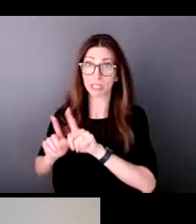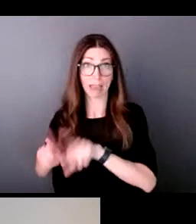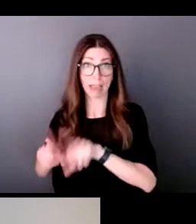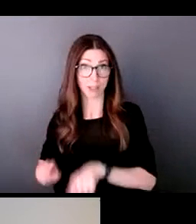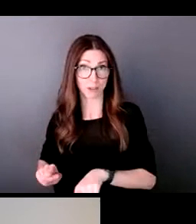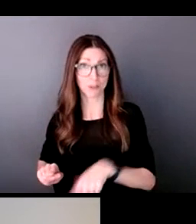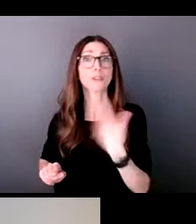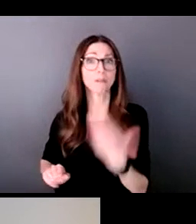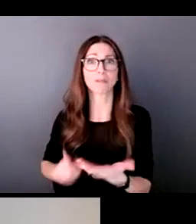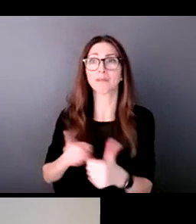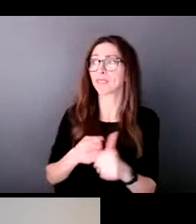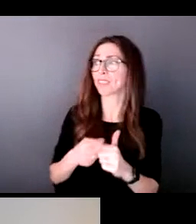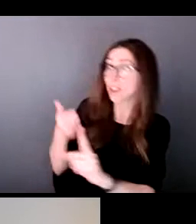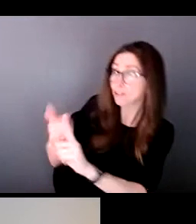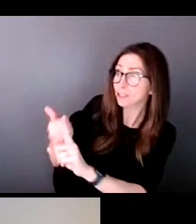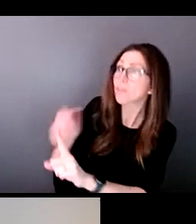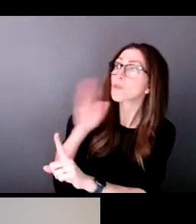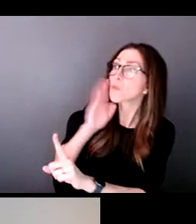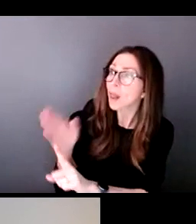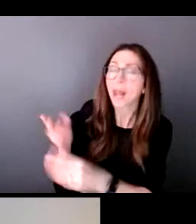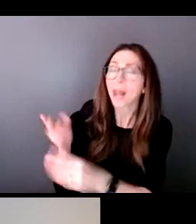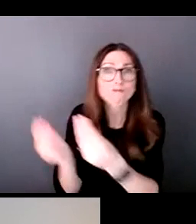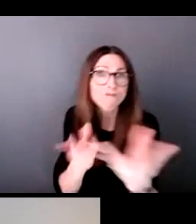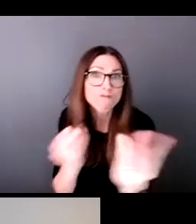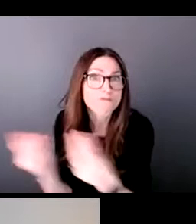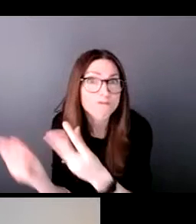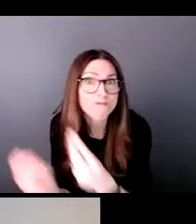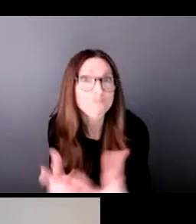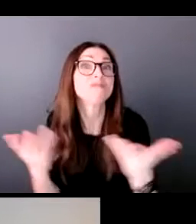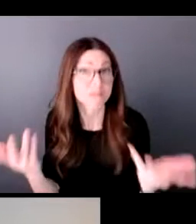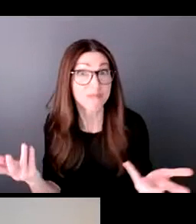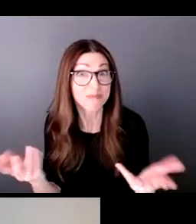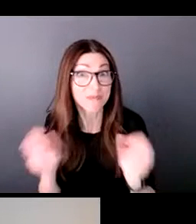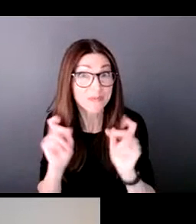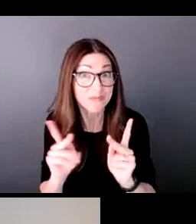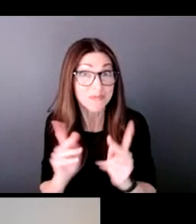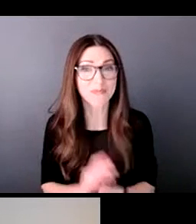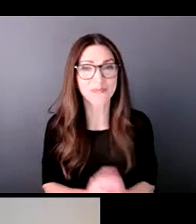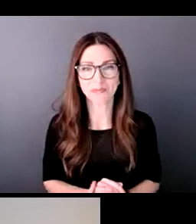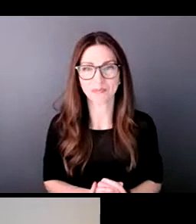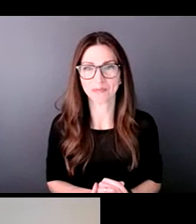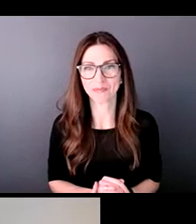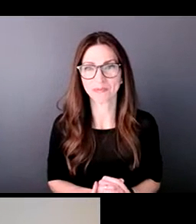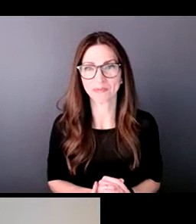guidelines that we're hoping folks will engage with through the Q&A.